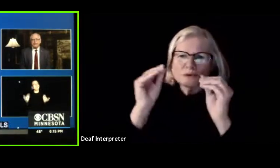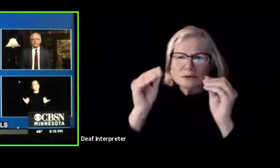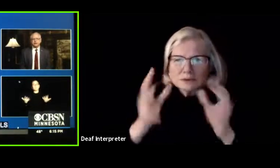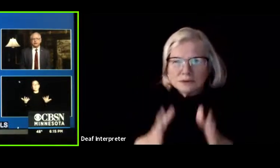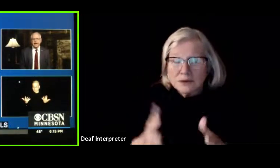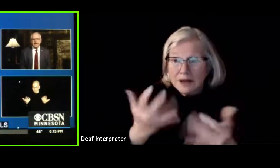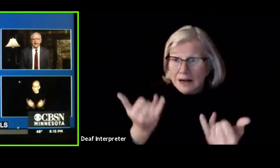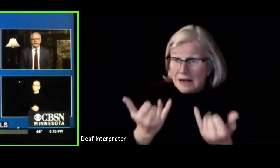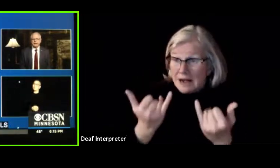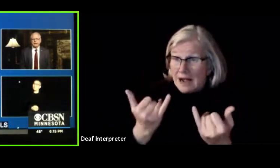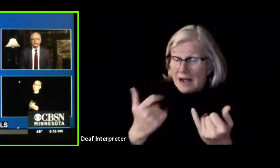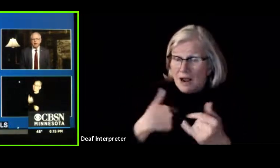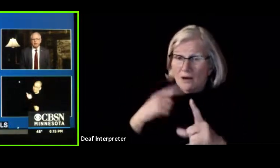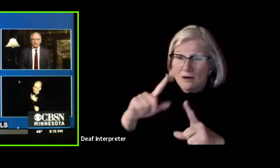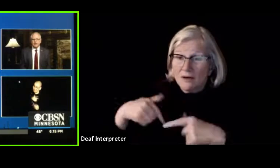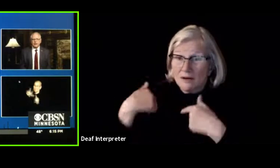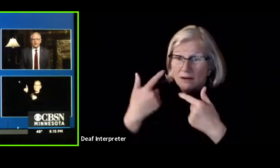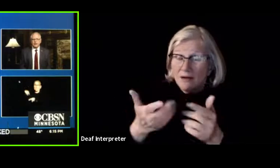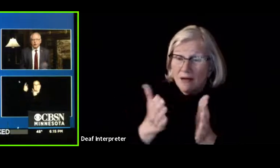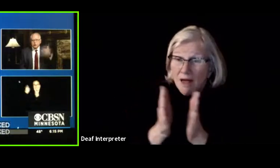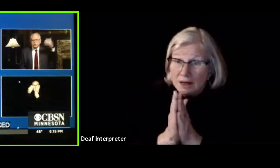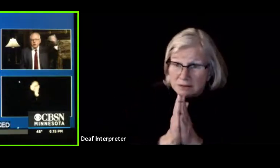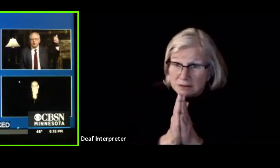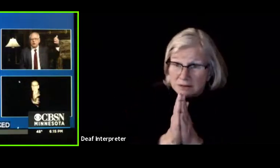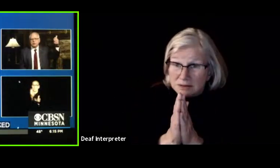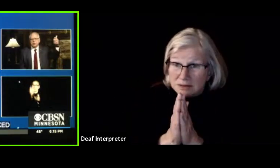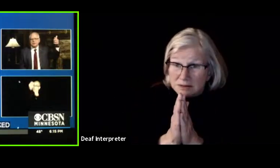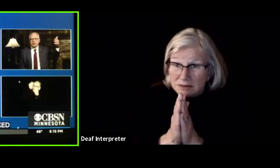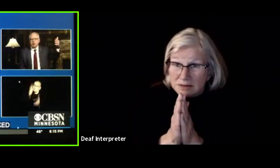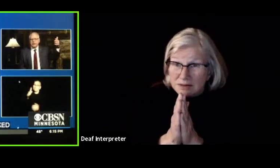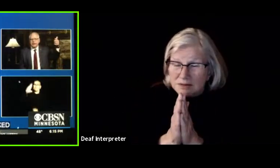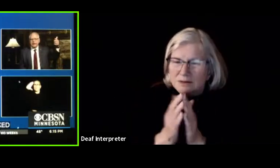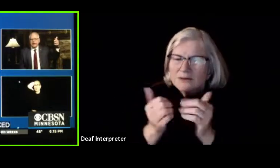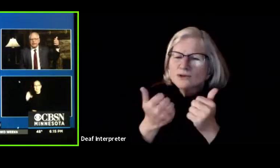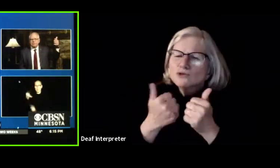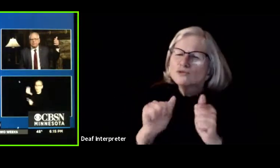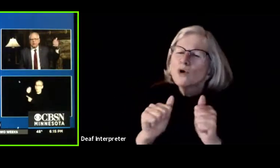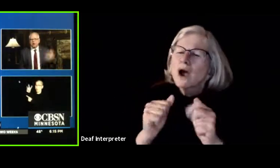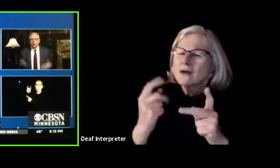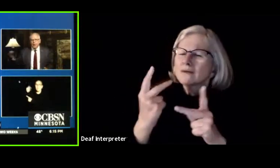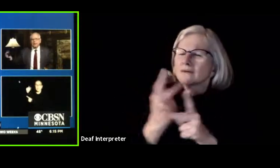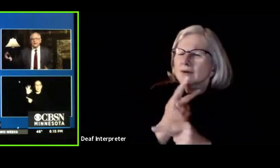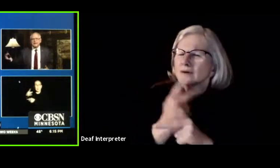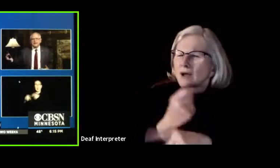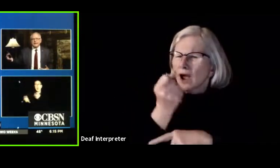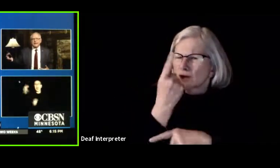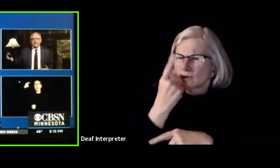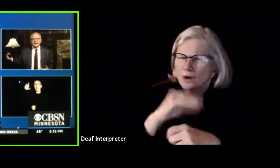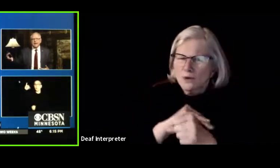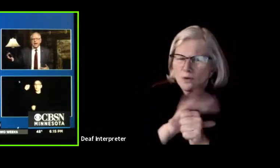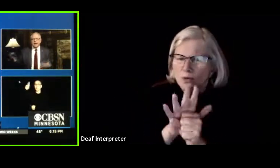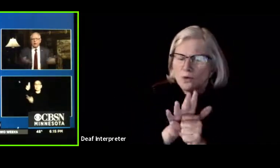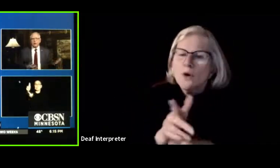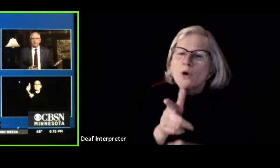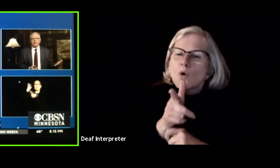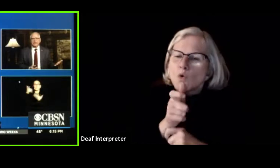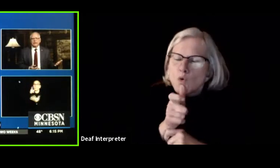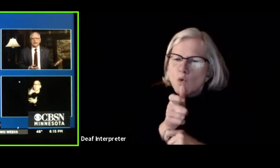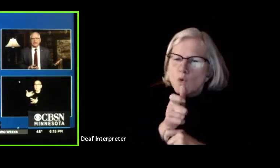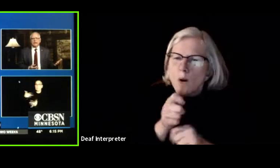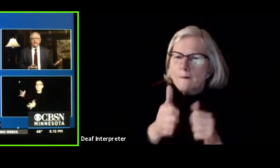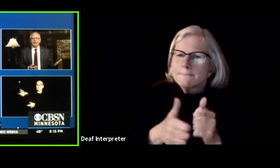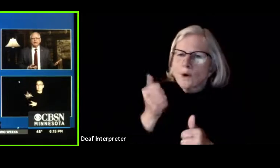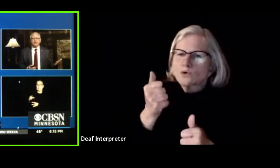to understand COVID. Who's most at risk and who can get it? When are they getting it and where are they getting